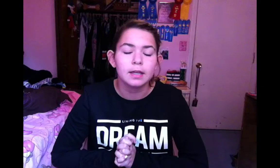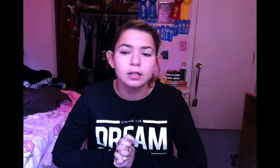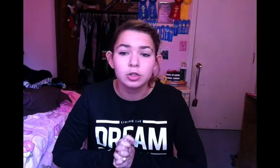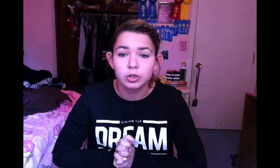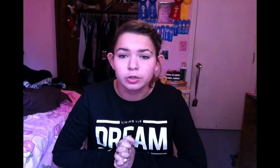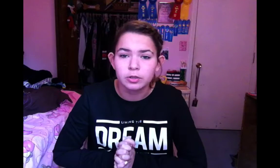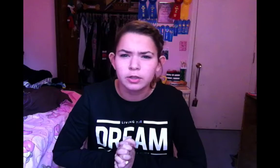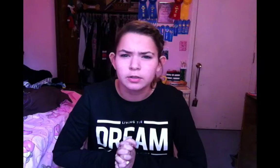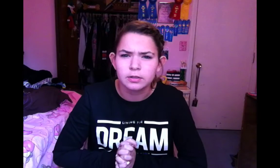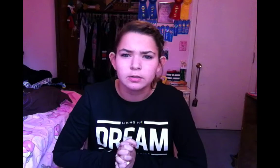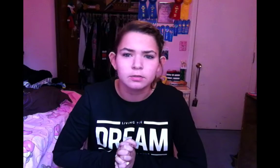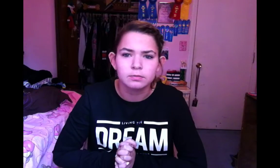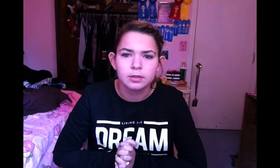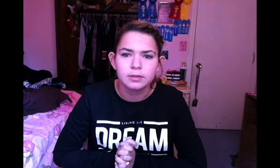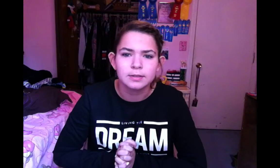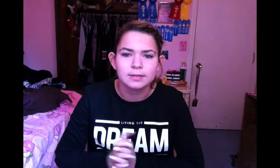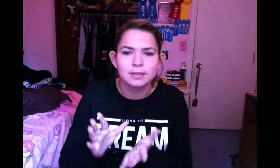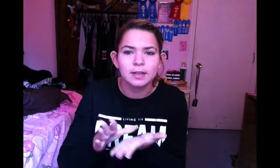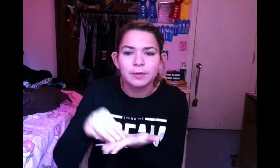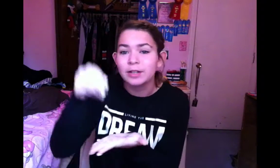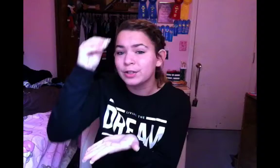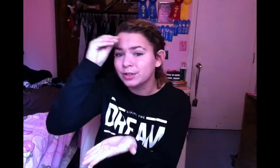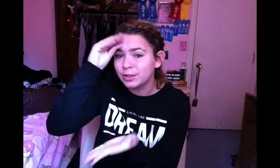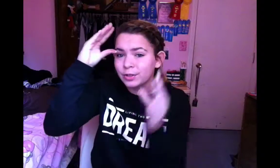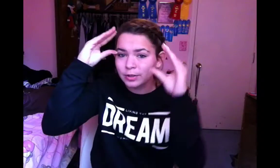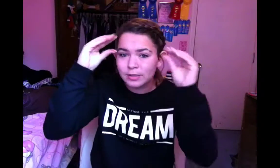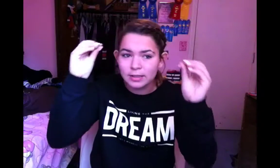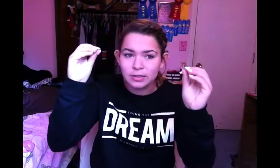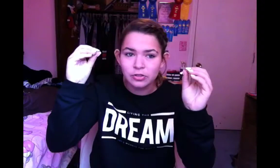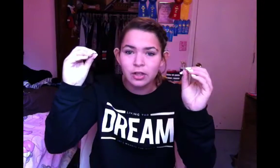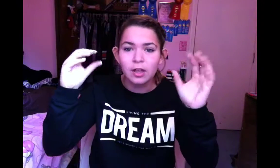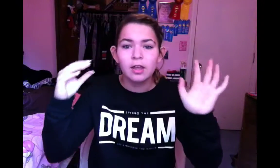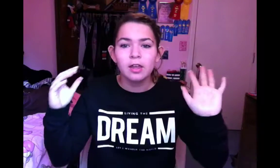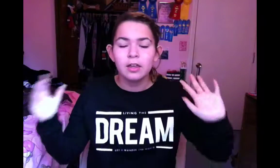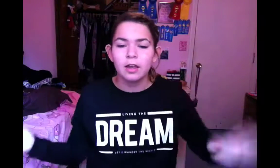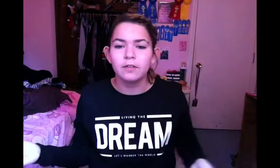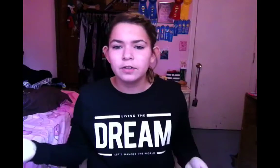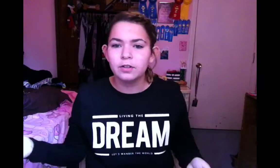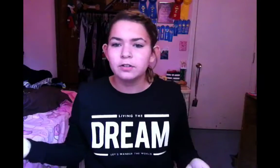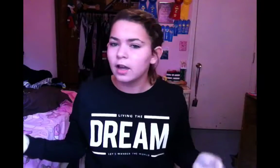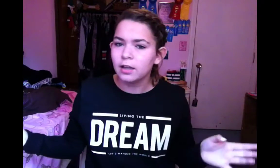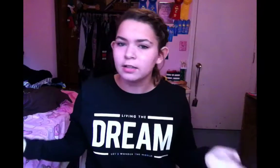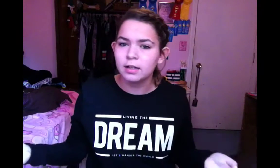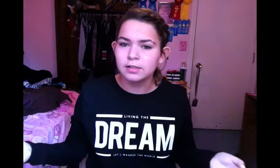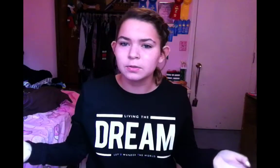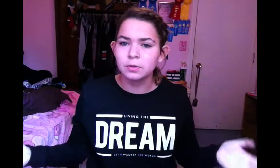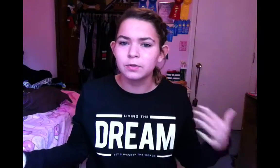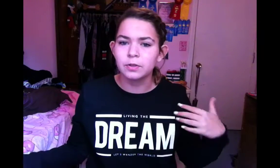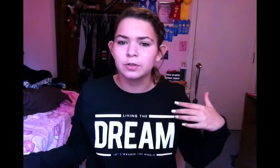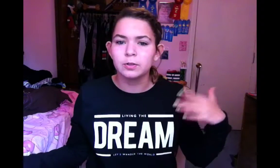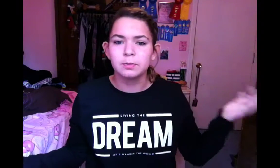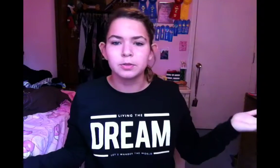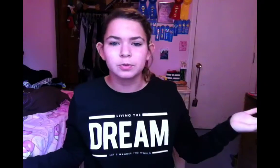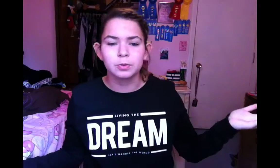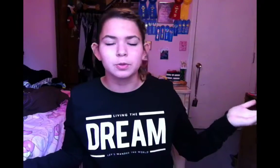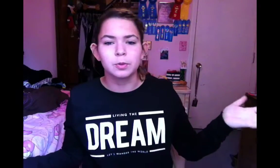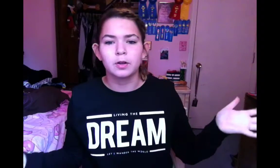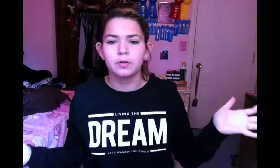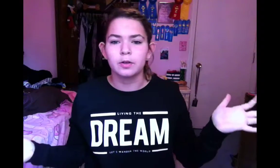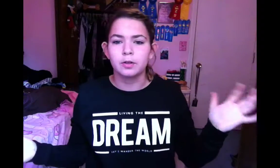Then learn. already. Oh. I already did that one. Learn and teach. If you're not in high school. If you're in middle school or whatever. And